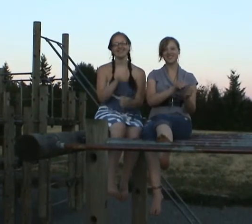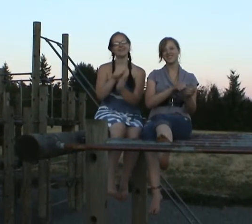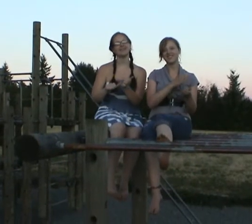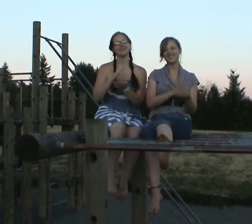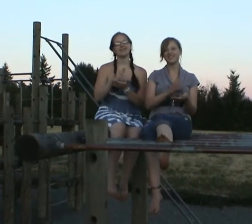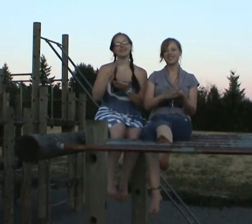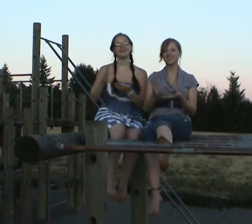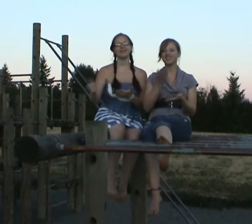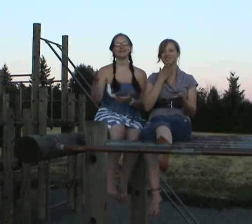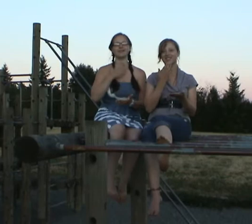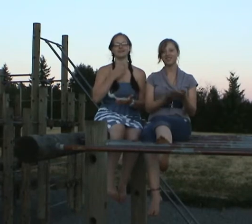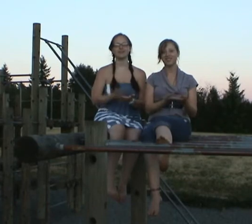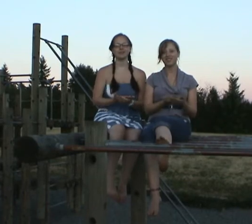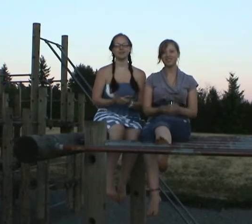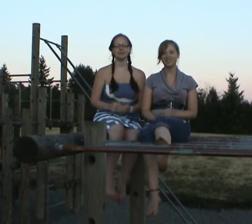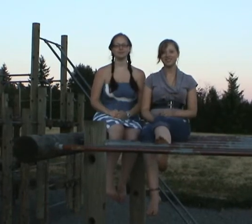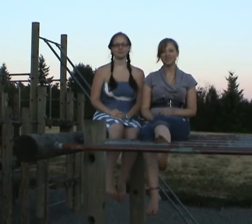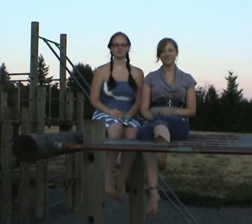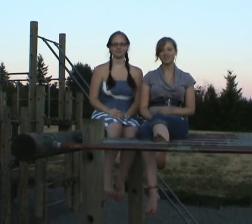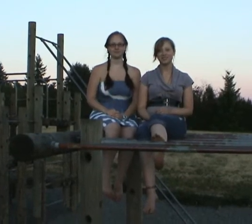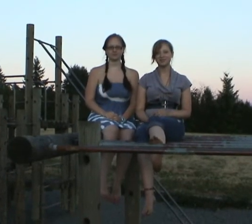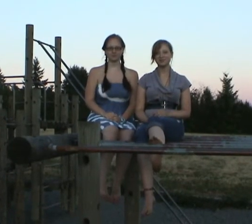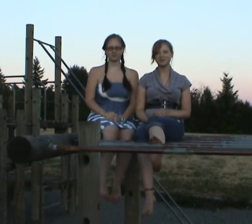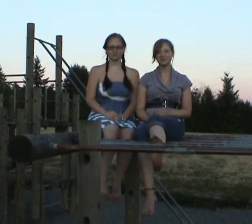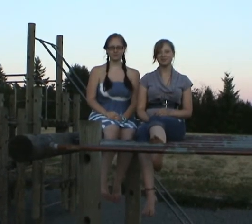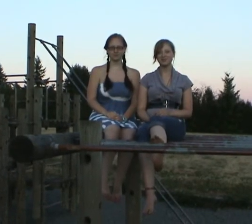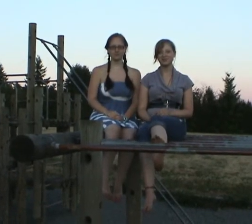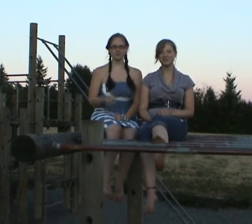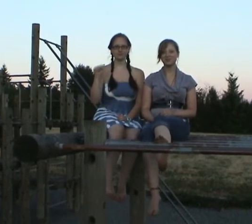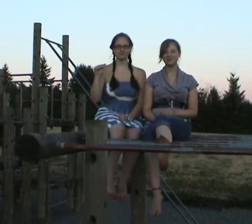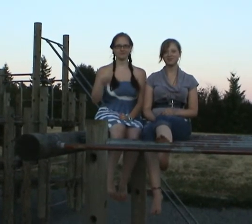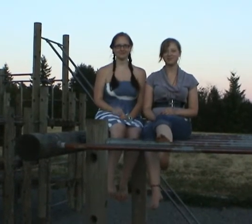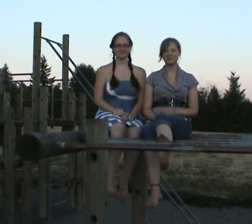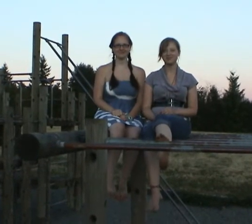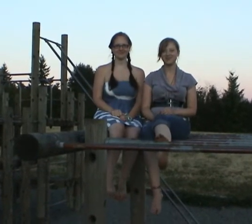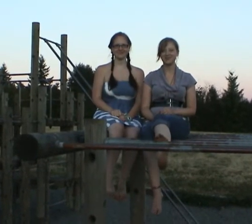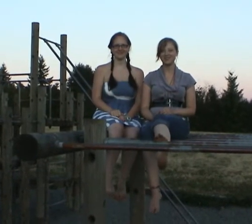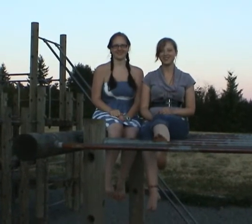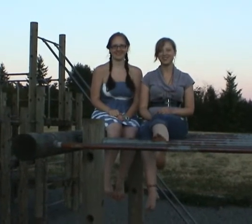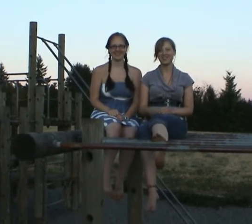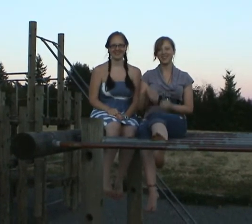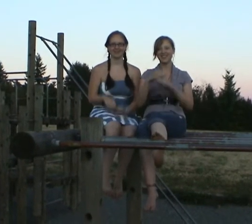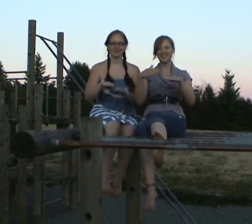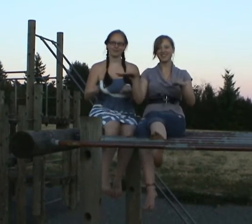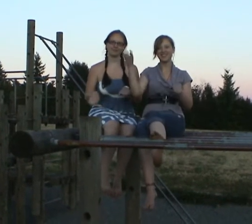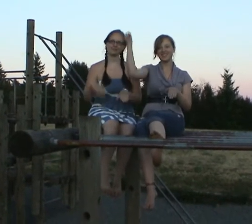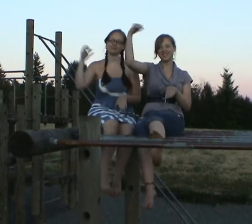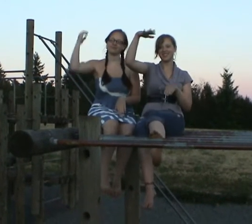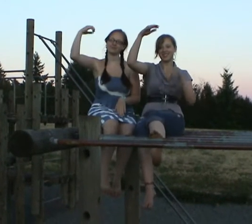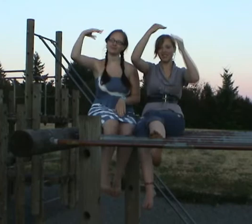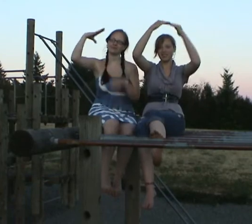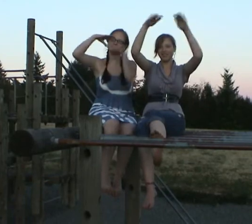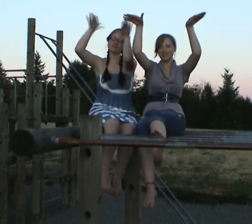that things were about to go my way. Yeah. From the floor to the lights to the